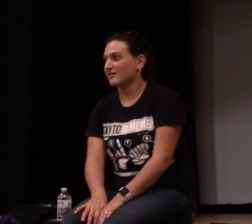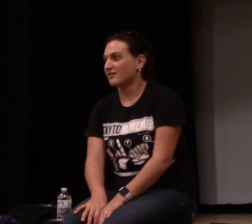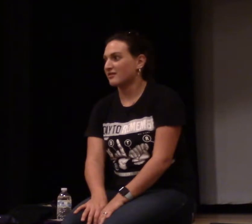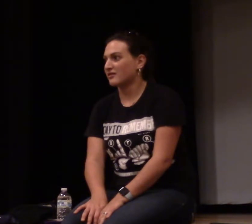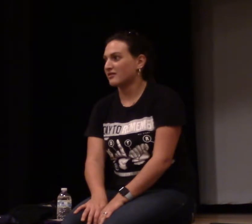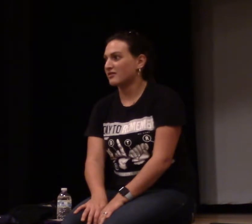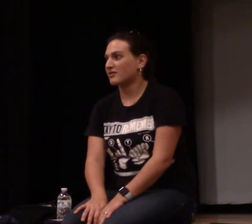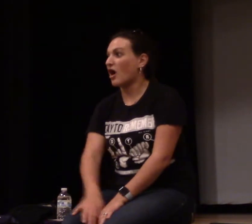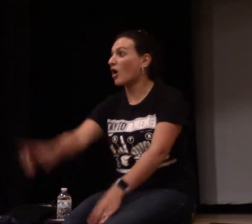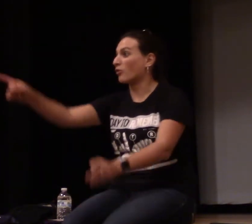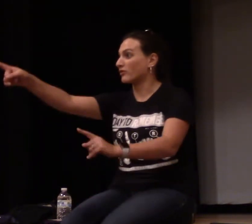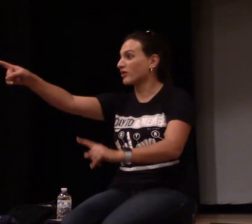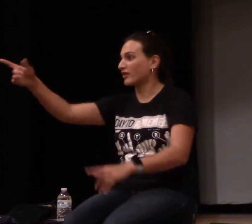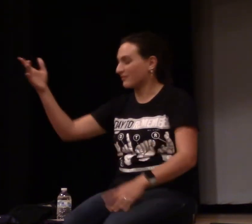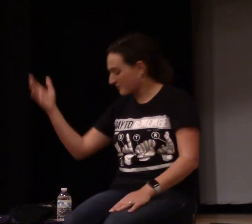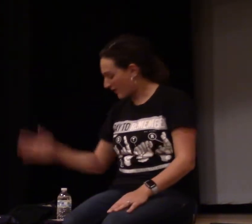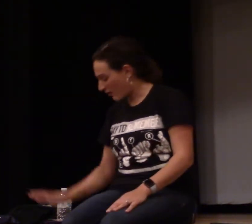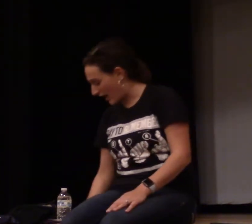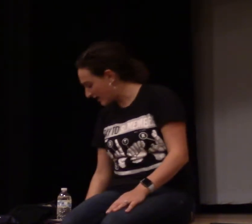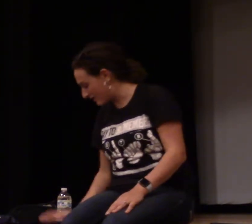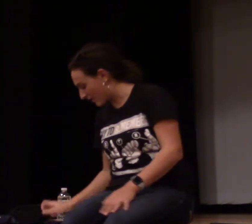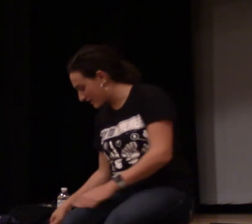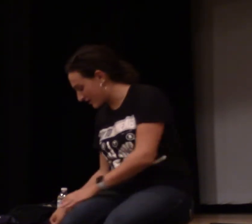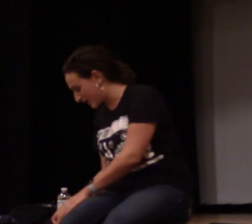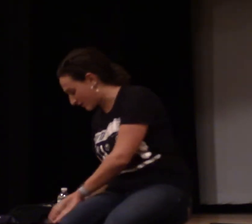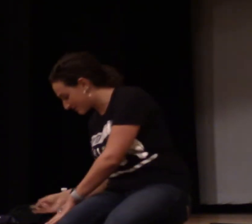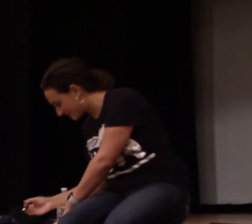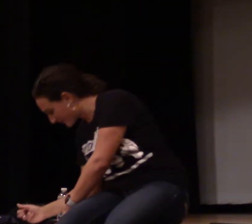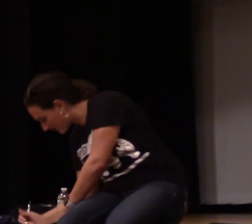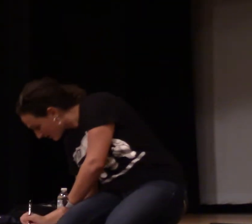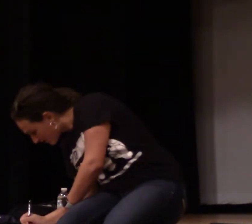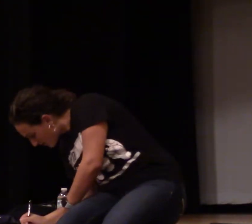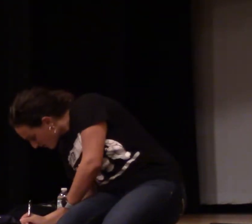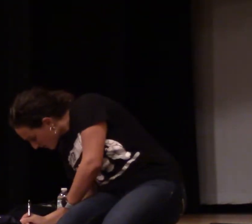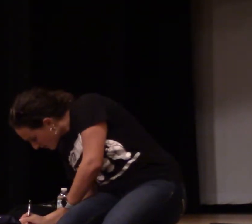we did. Oh, good. I need to write that down.